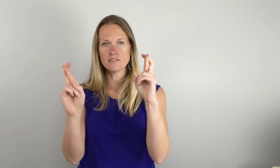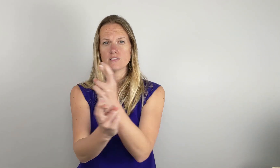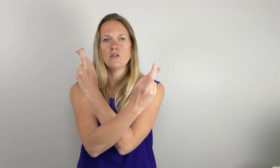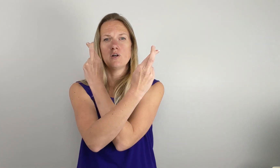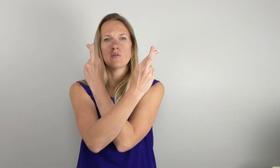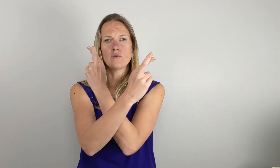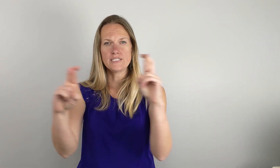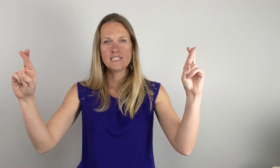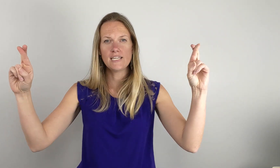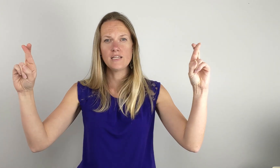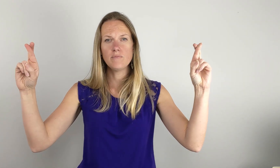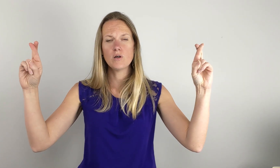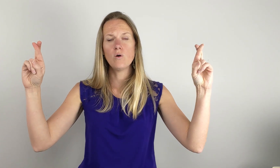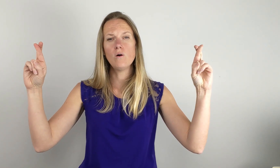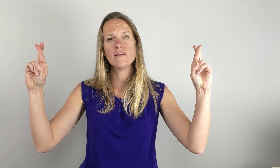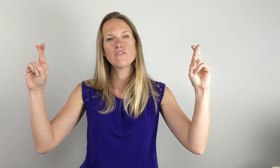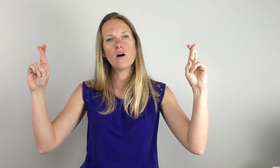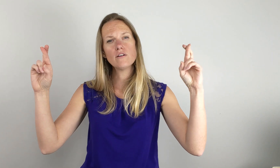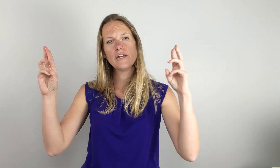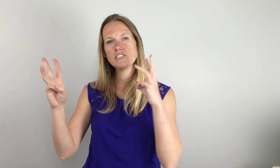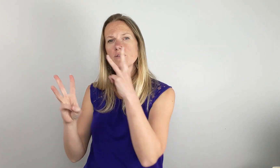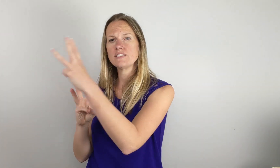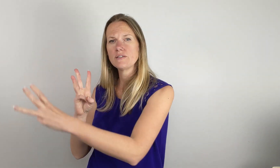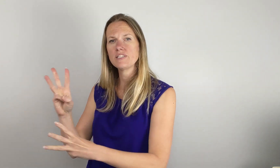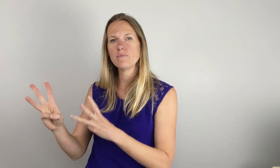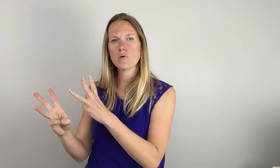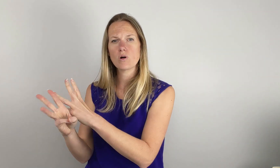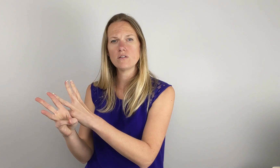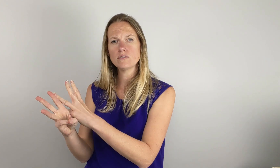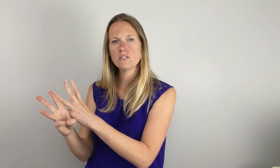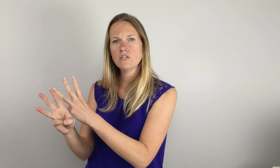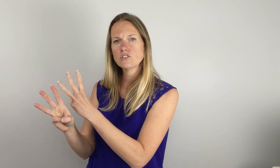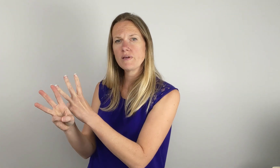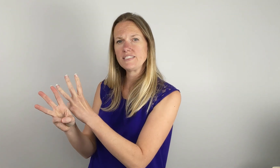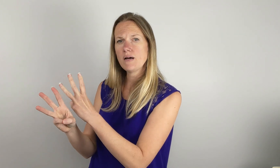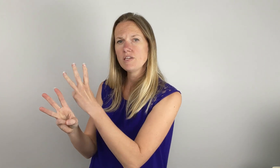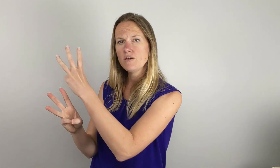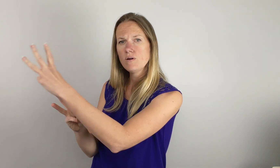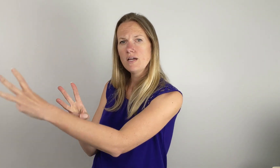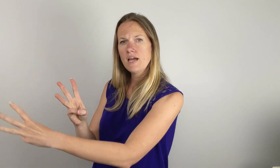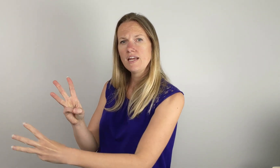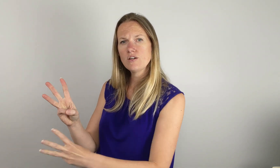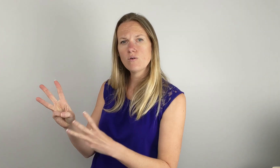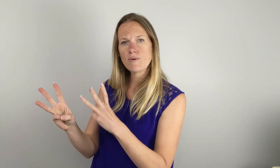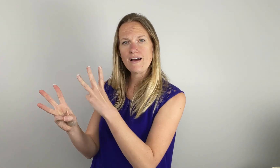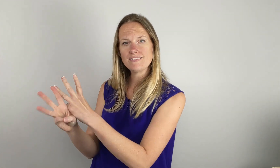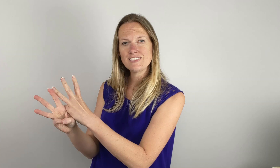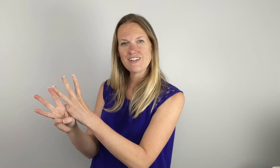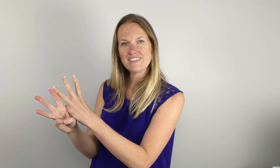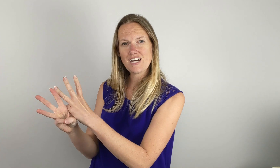ours. Redeem the whole, and for all creation, we're going to say redeem the world. So make a W, and you go around your